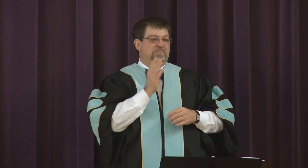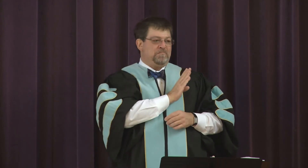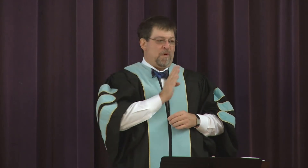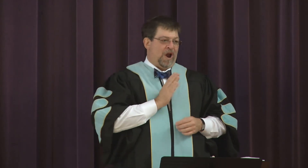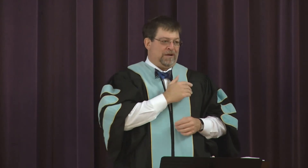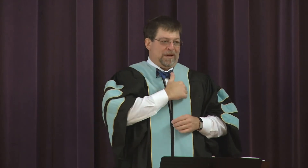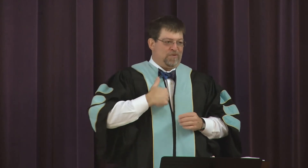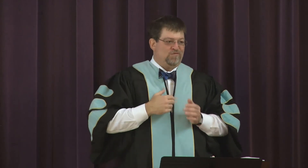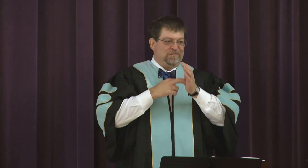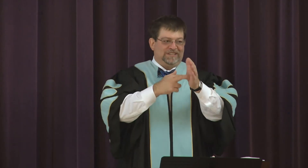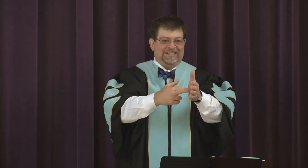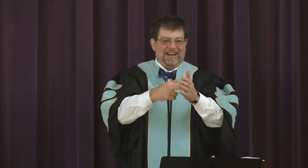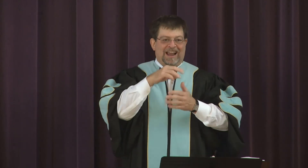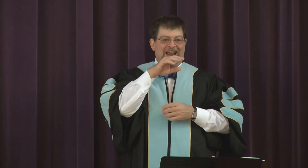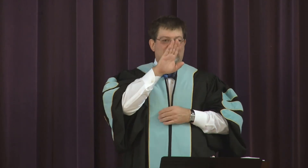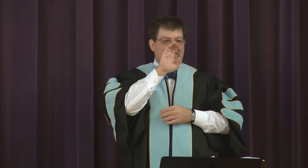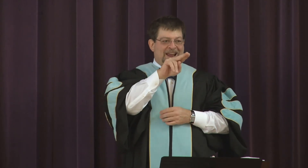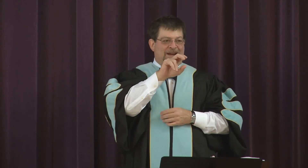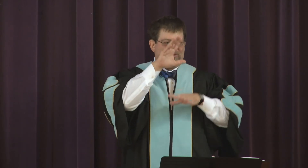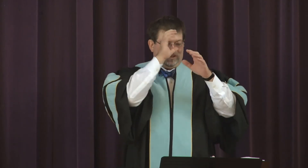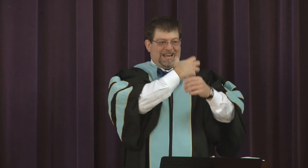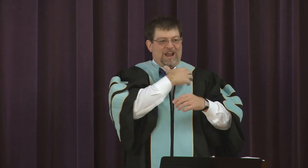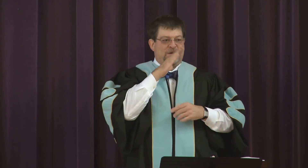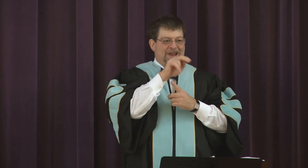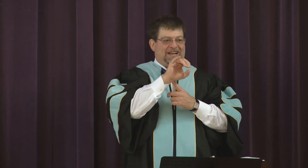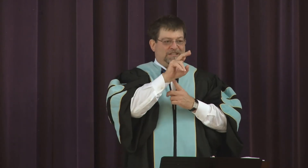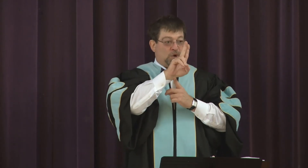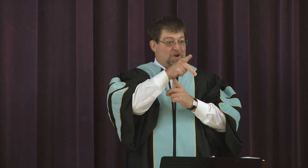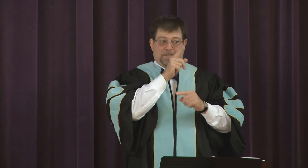We will have our board member representative,